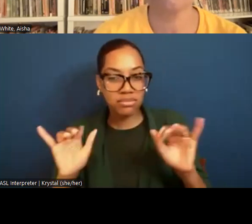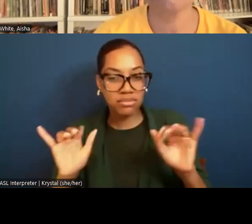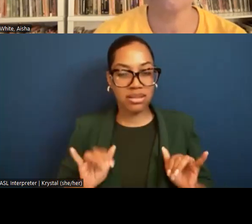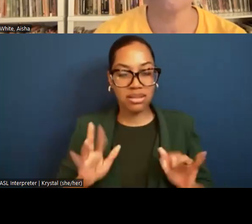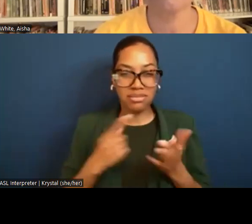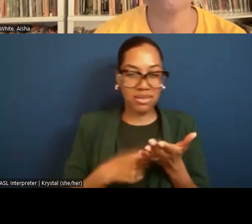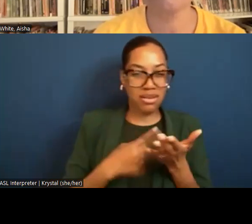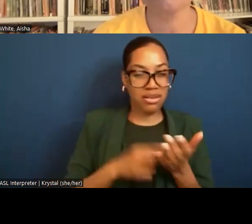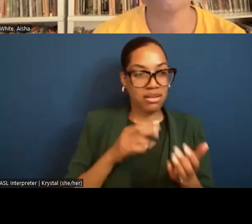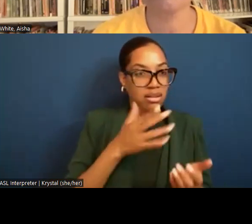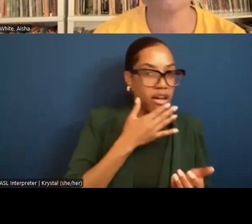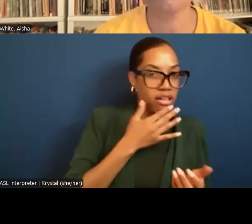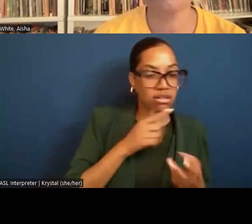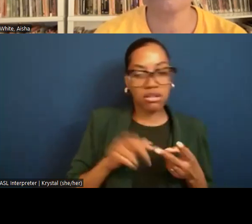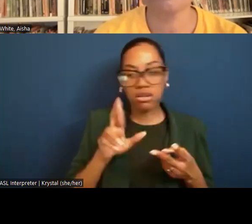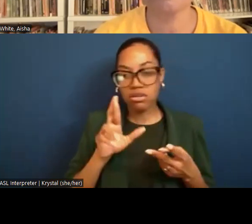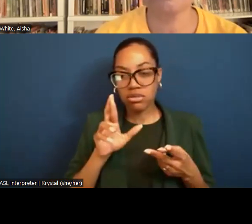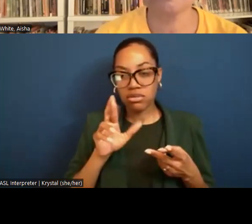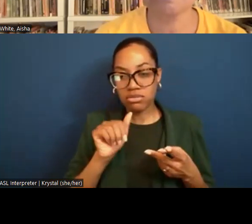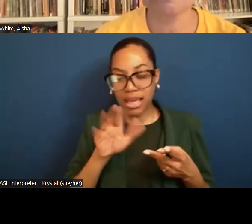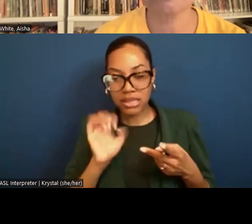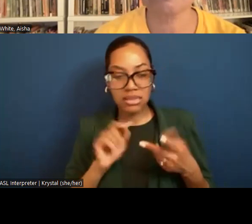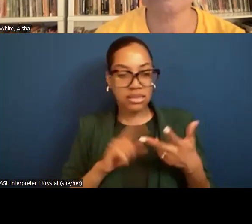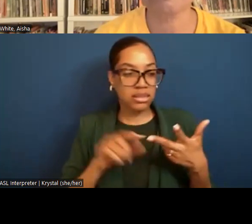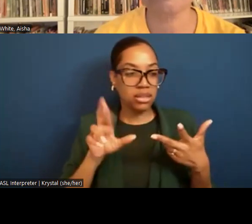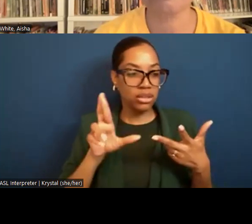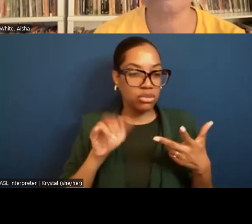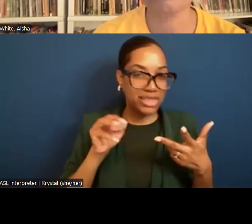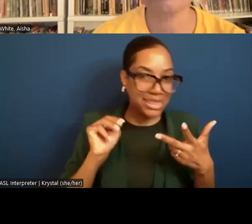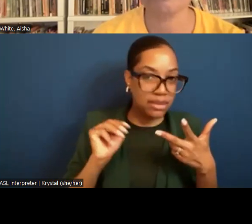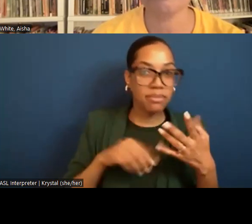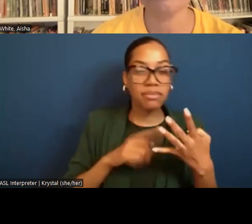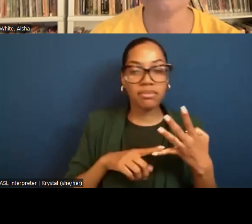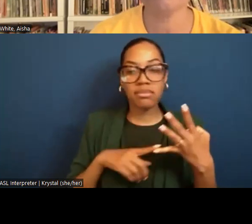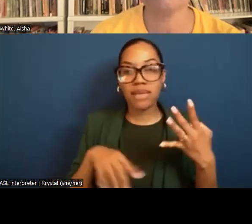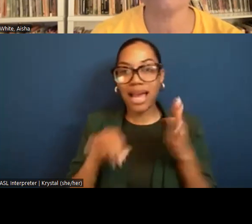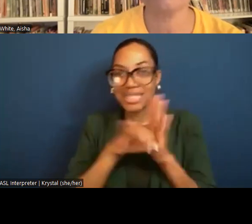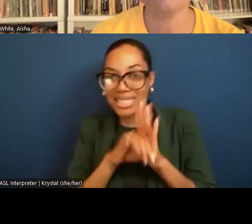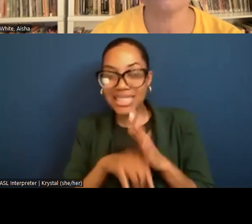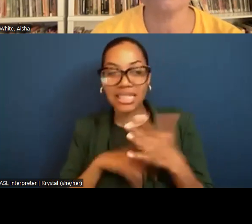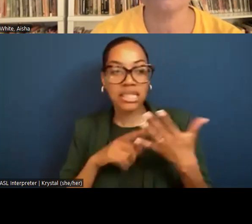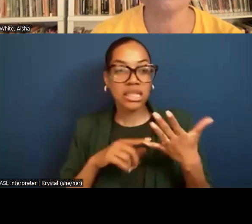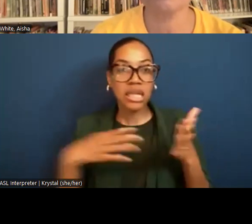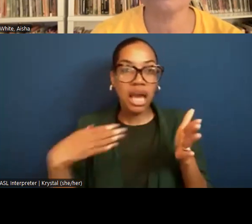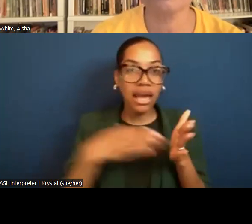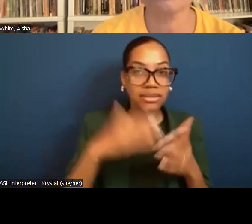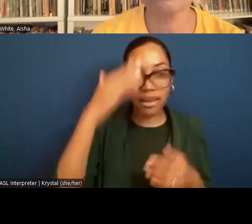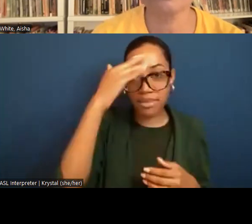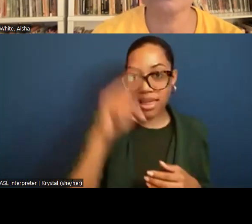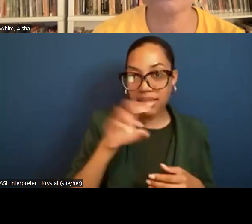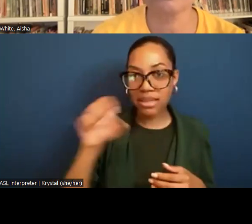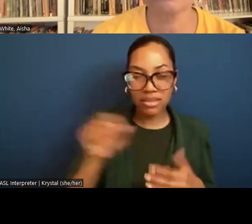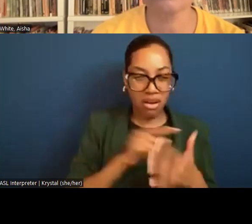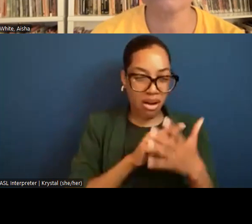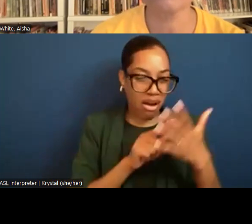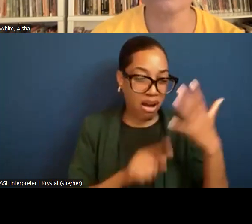racism, Black identity, anti-Blackness, like not really happening. And then now in 2020, in the wake of the murder